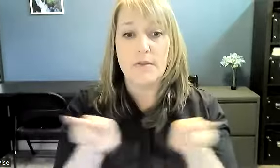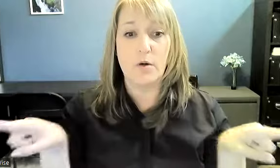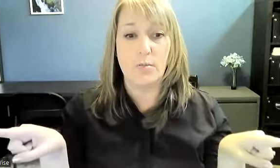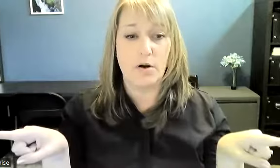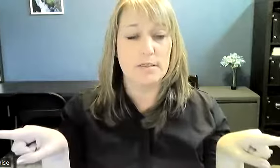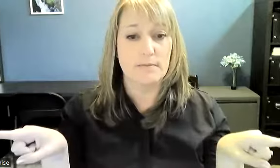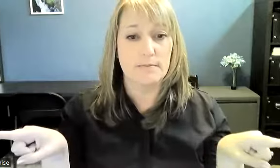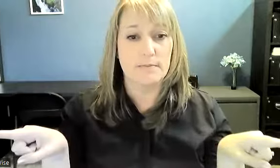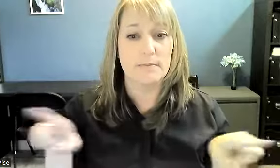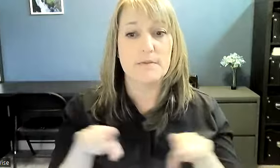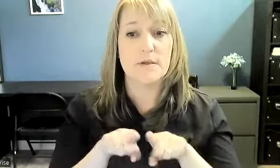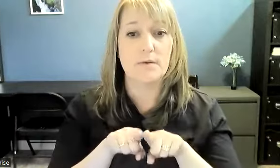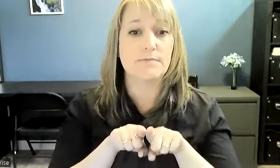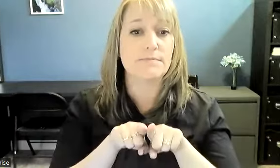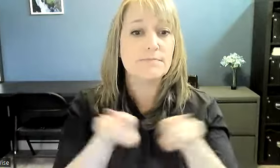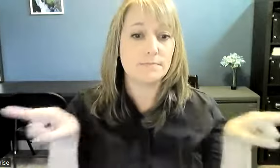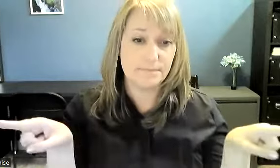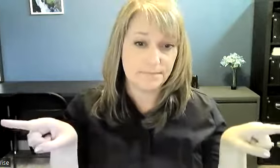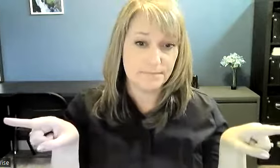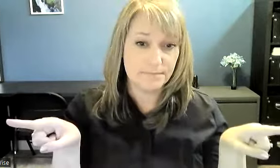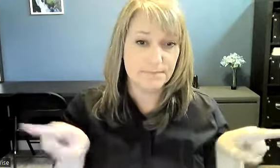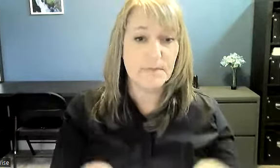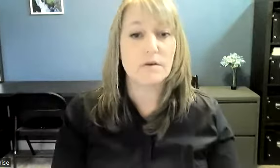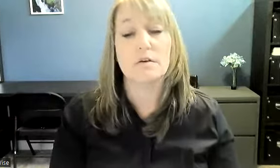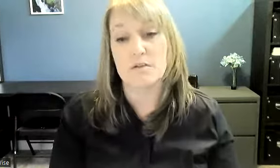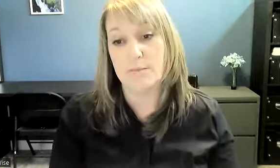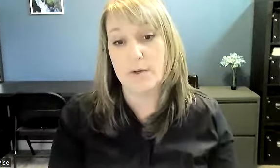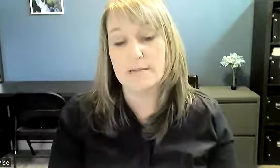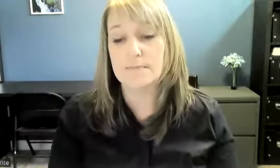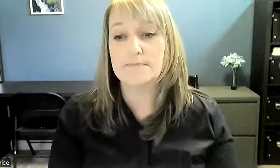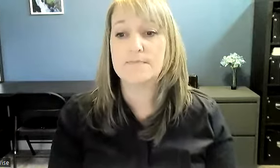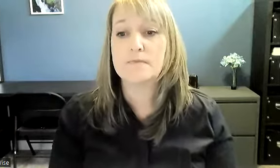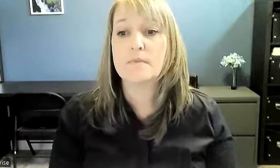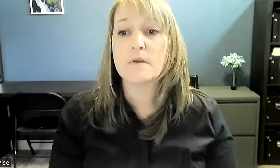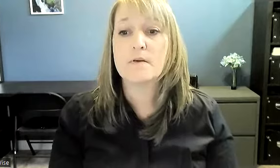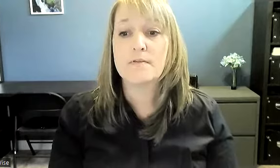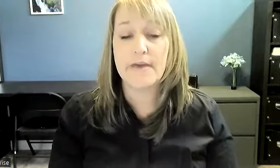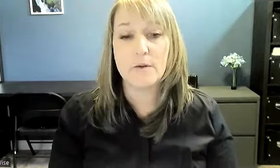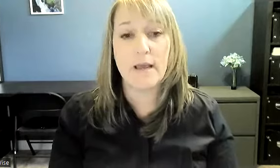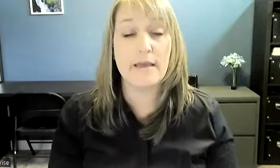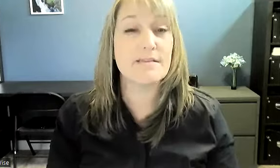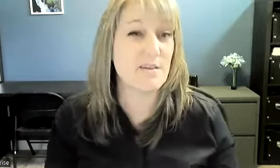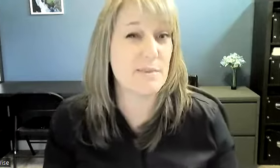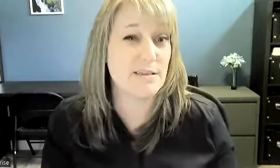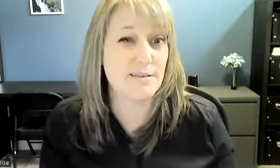go apart. So go separate ways. Fade away. This also means